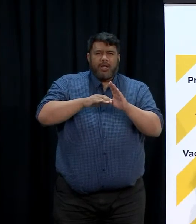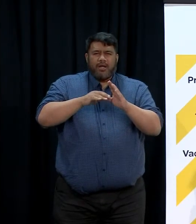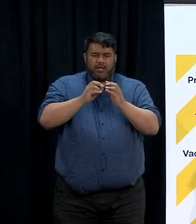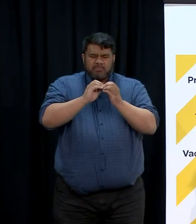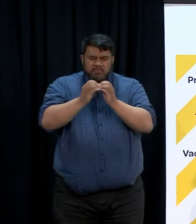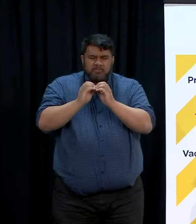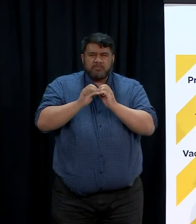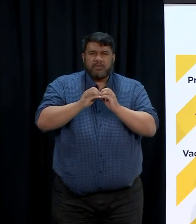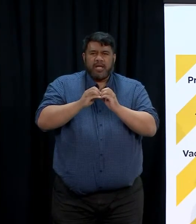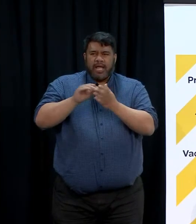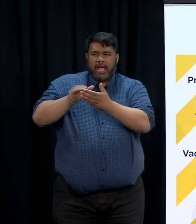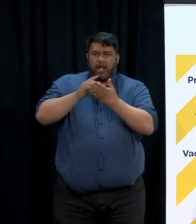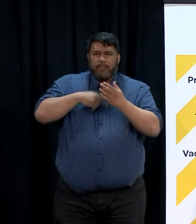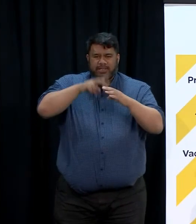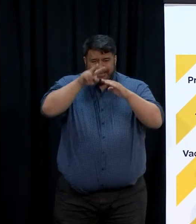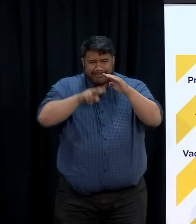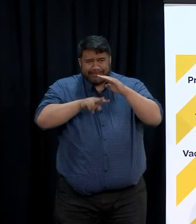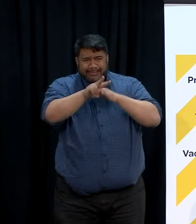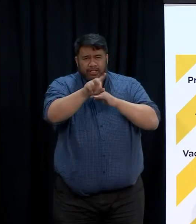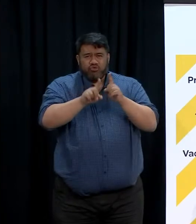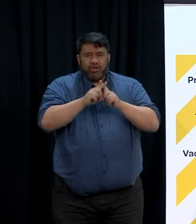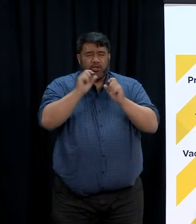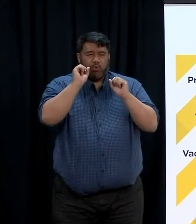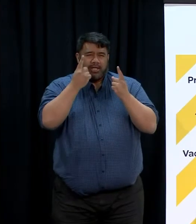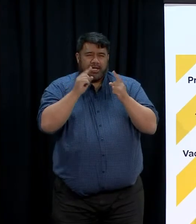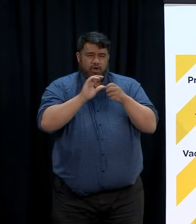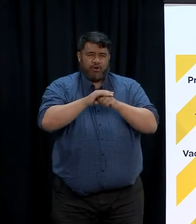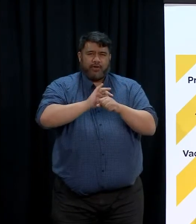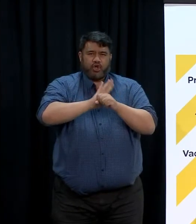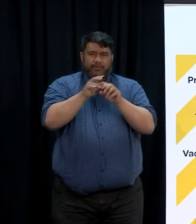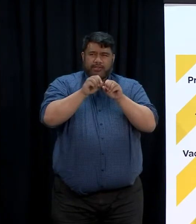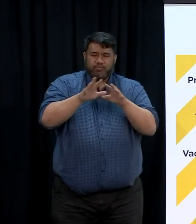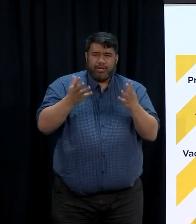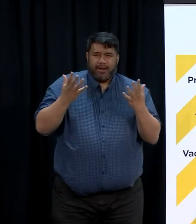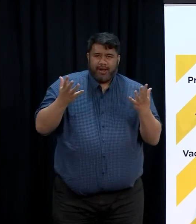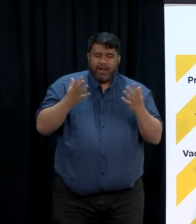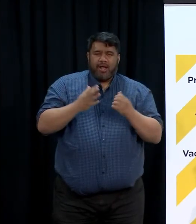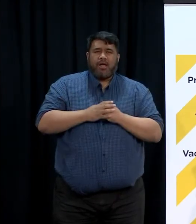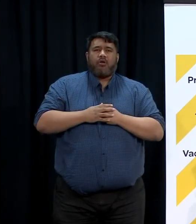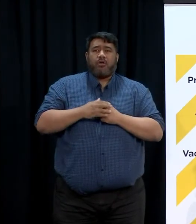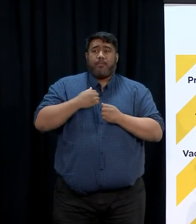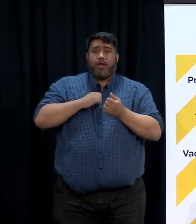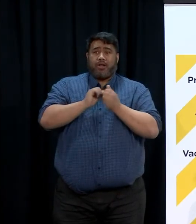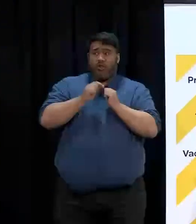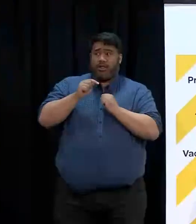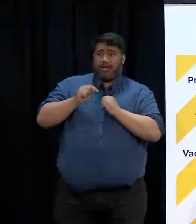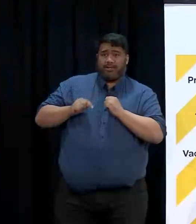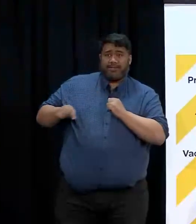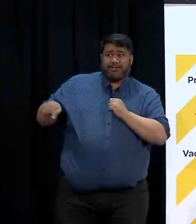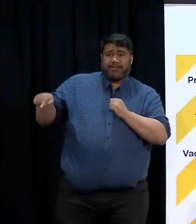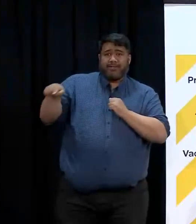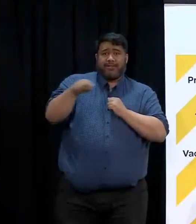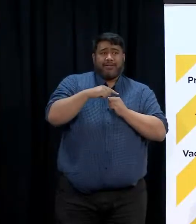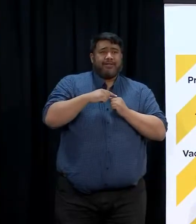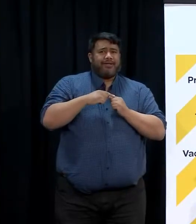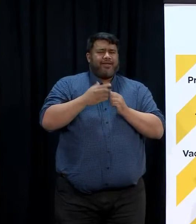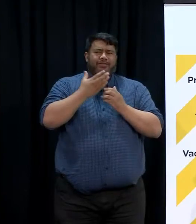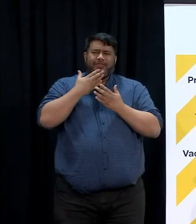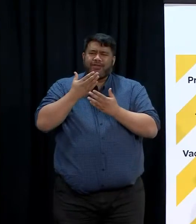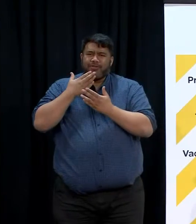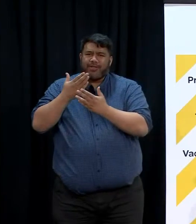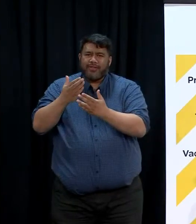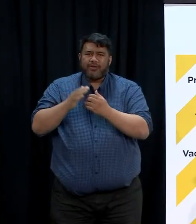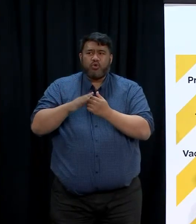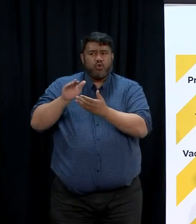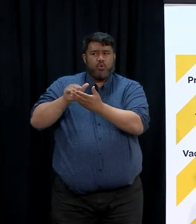Advisor, has described modelling work as crucial in helping both my public health colleagues, the public, and of course our